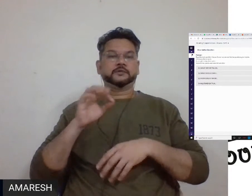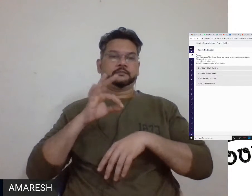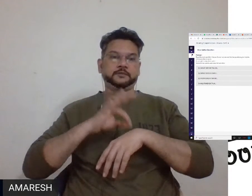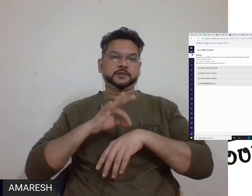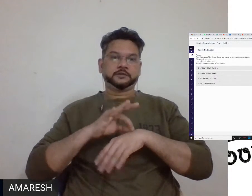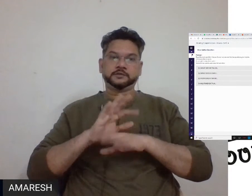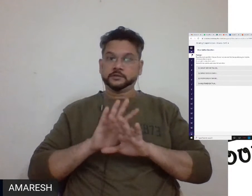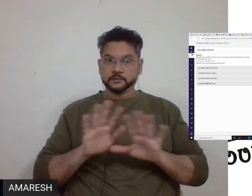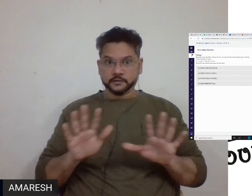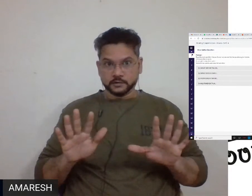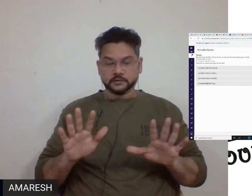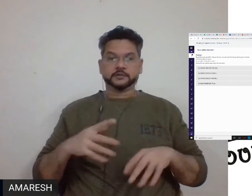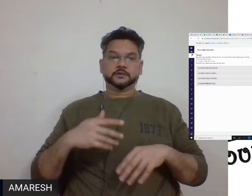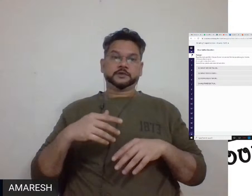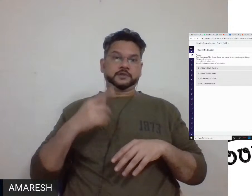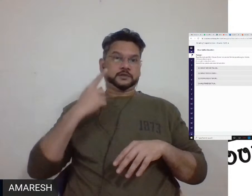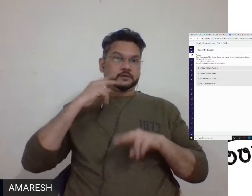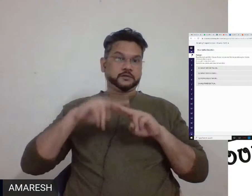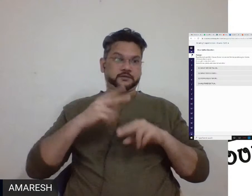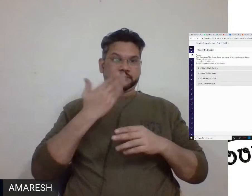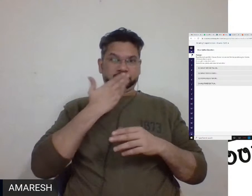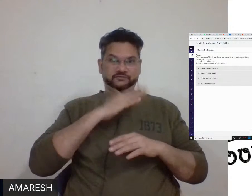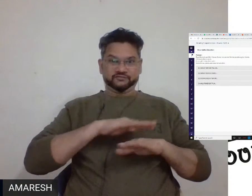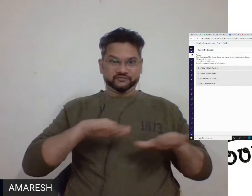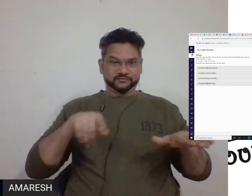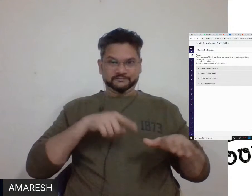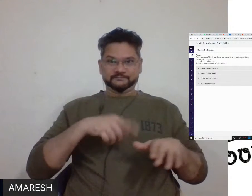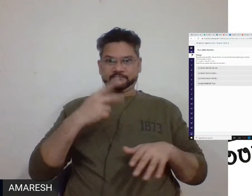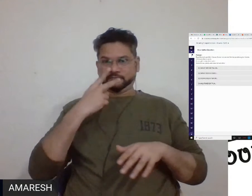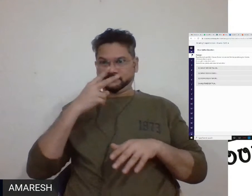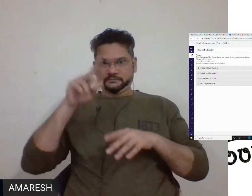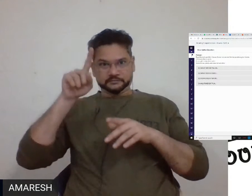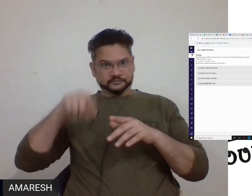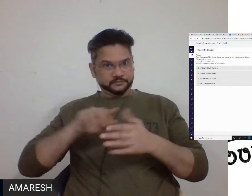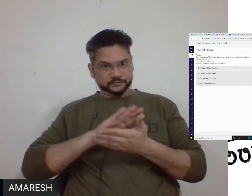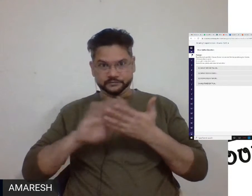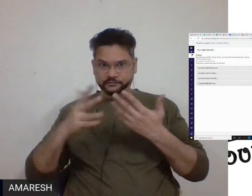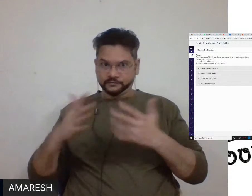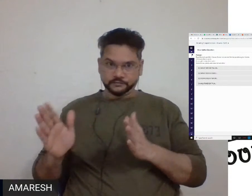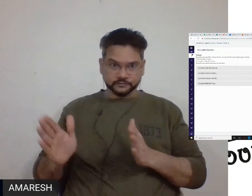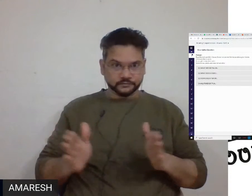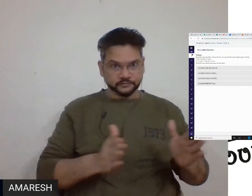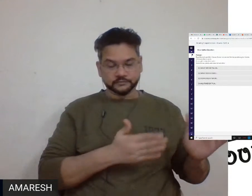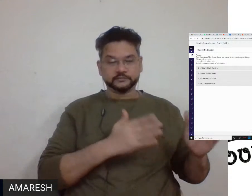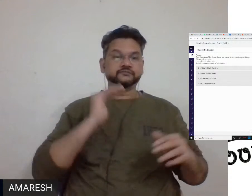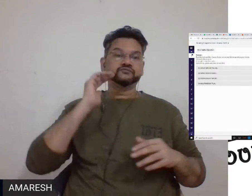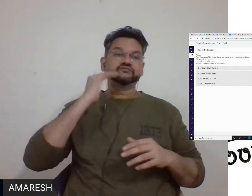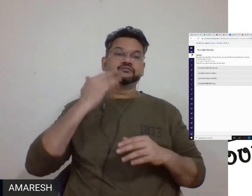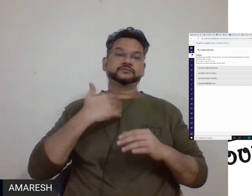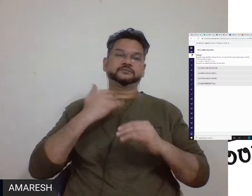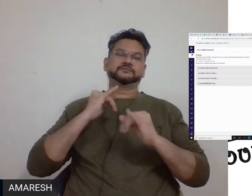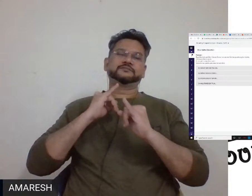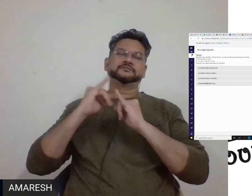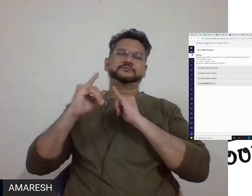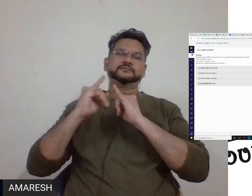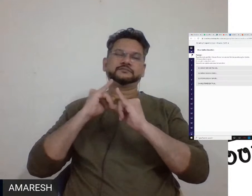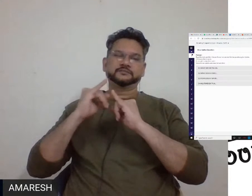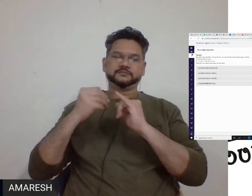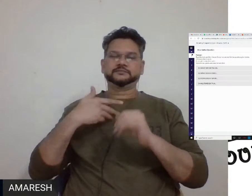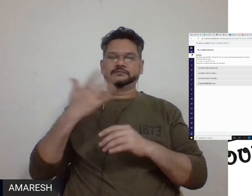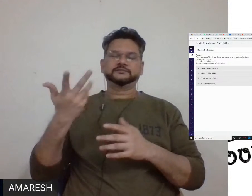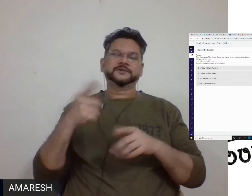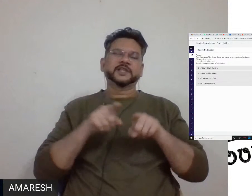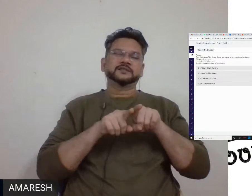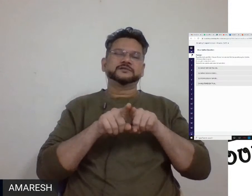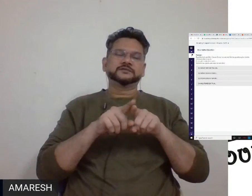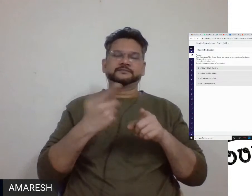Whenever candidates after our training, when they go to an interview, let us say in a company, and just for our purpose, we'll say, okay, now let us